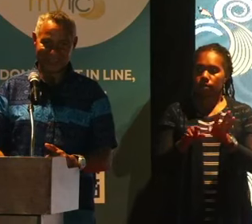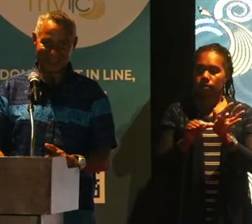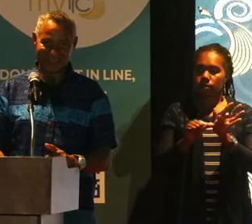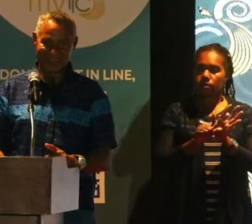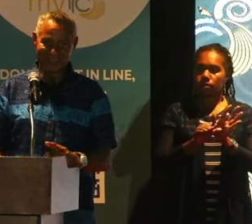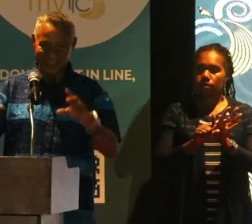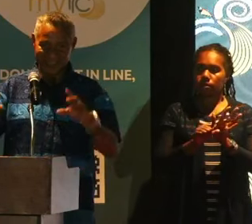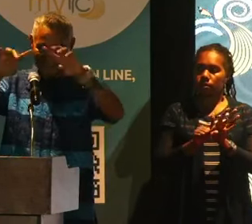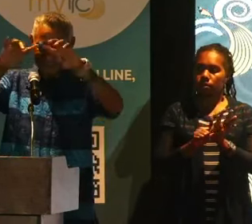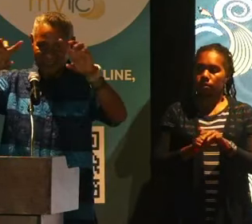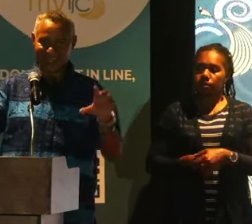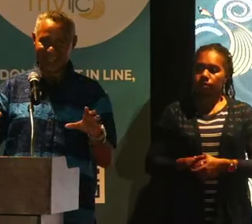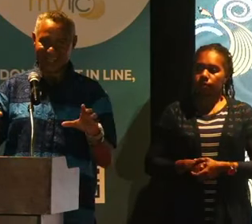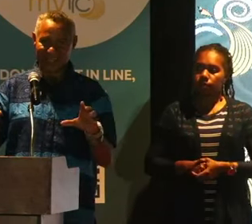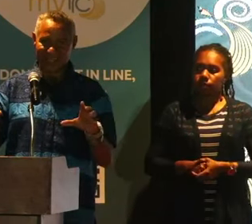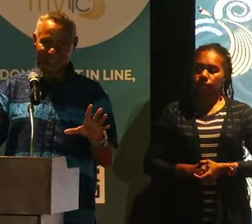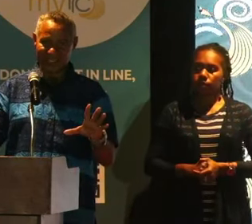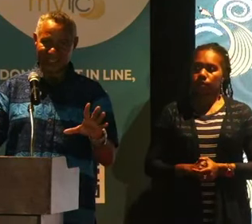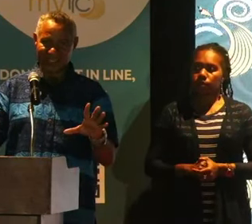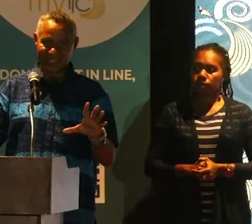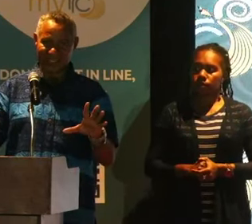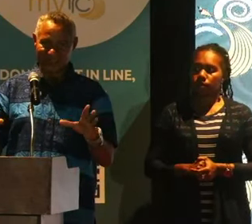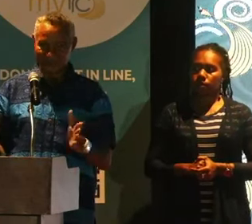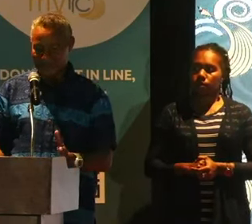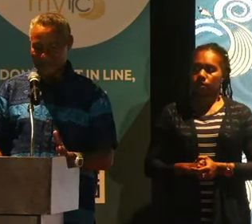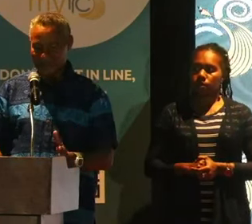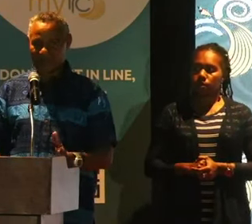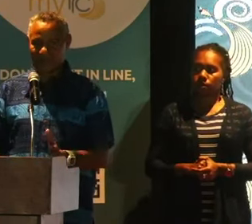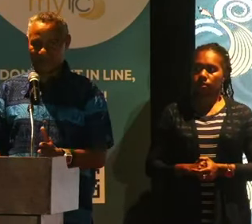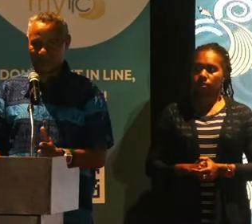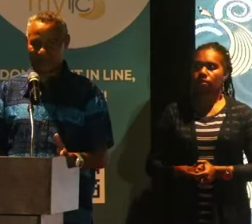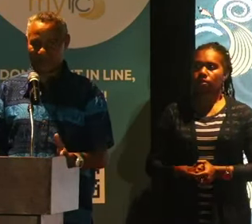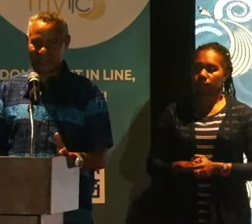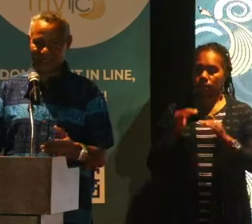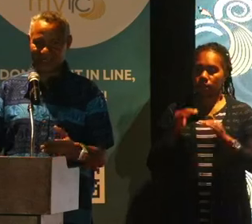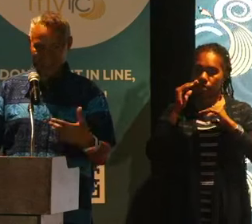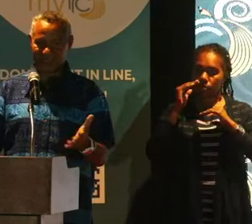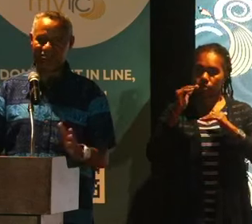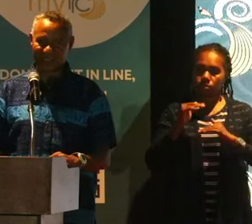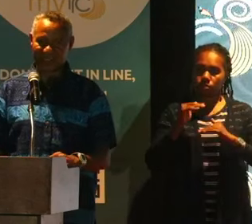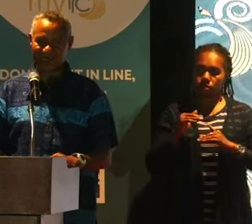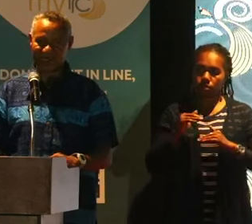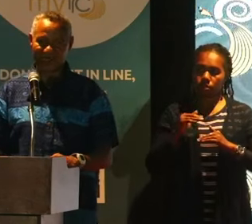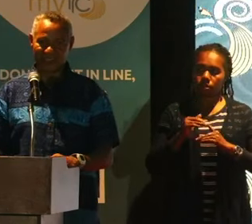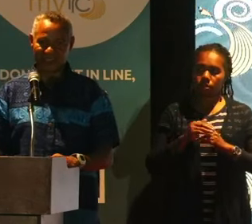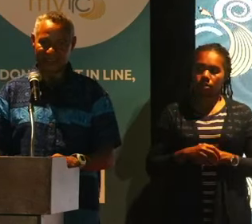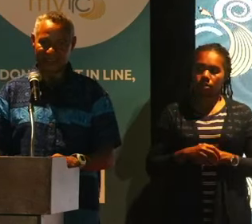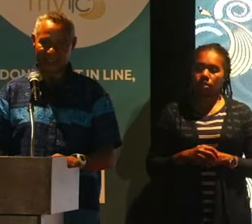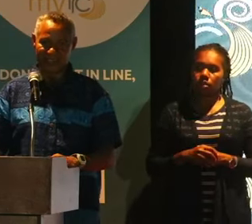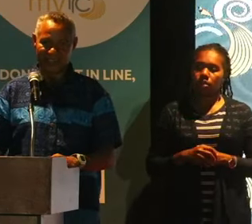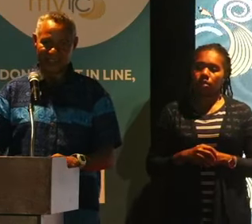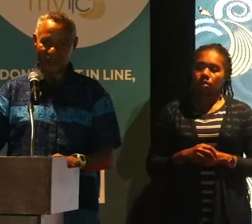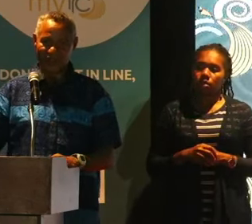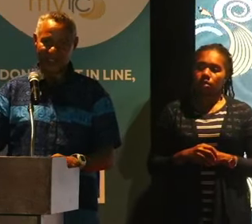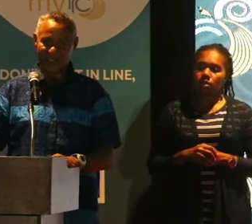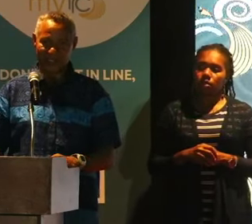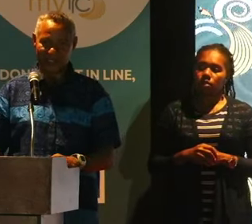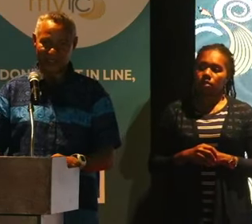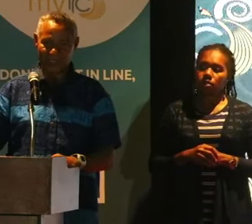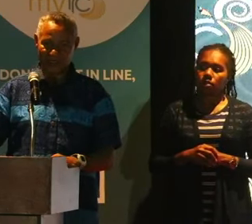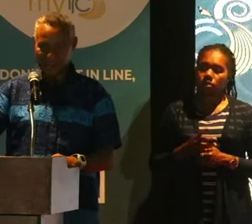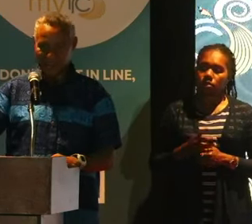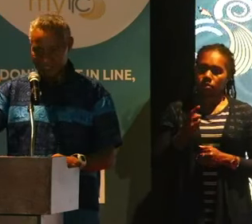conduct? So you just do a structure, so you can manage from your structure, and you can carry on to your business activities. Do a letter